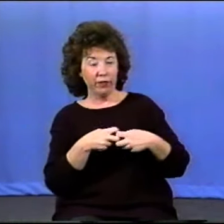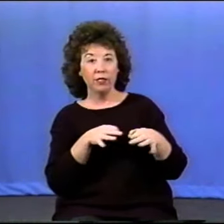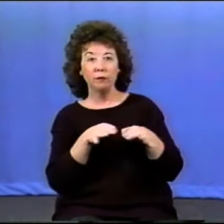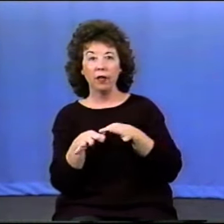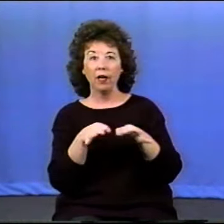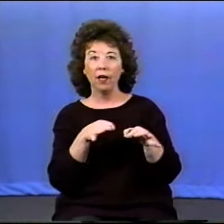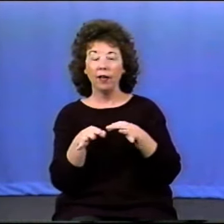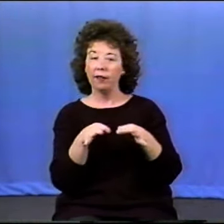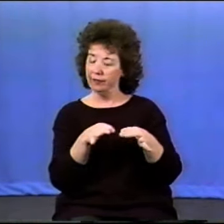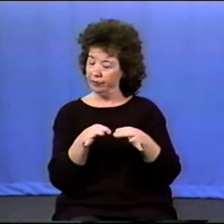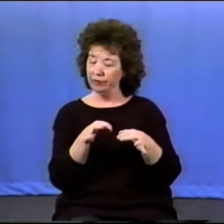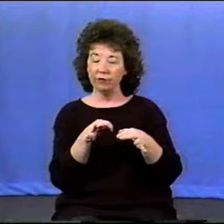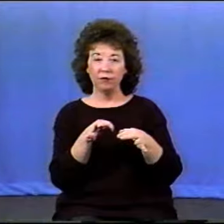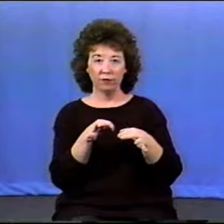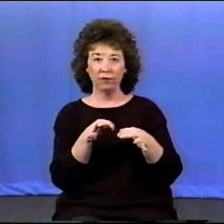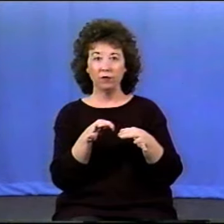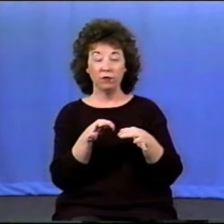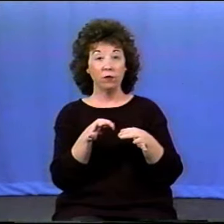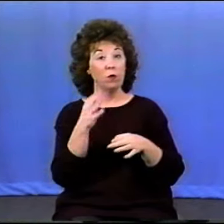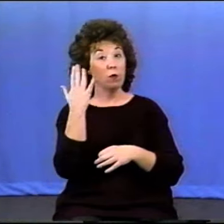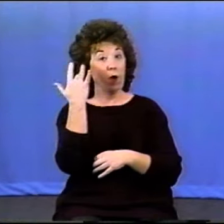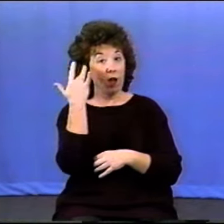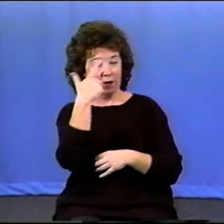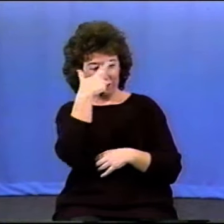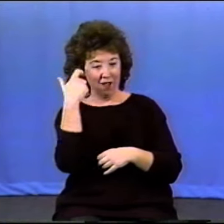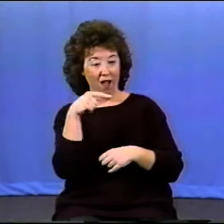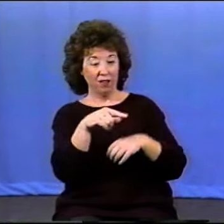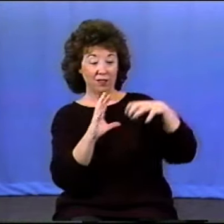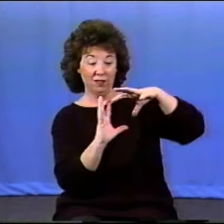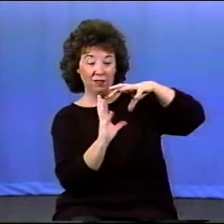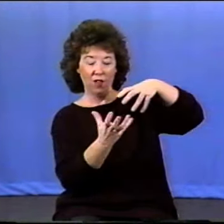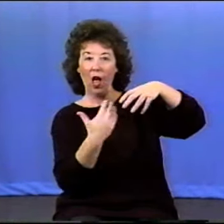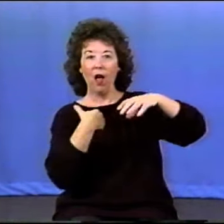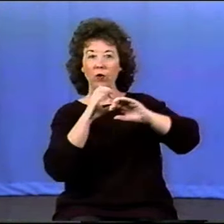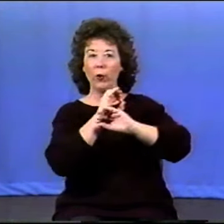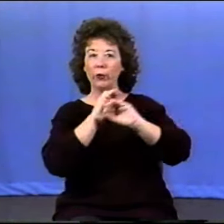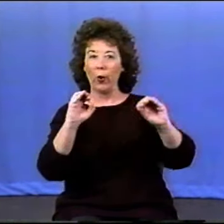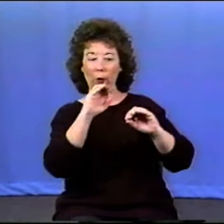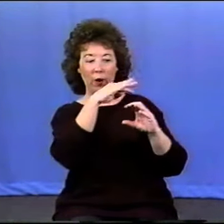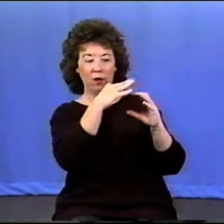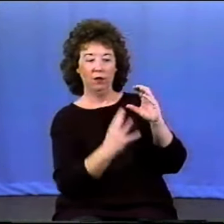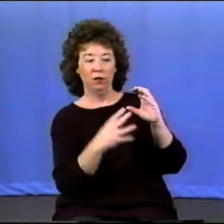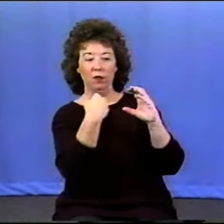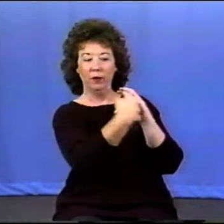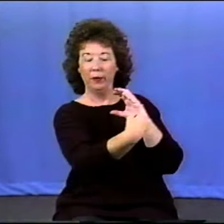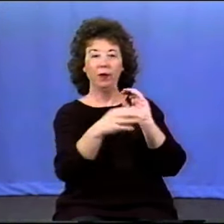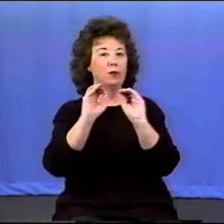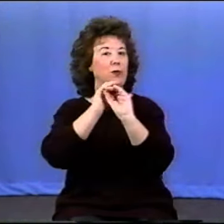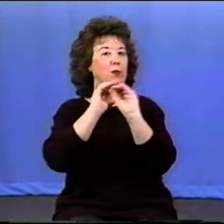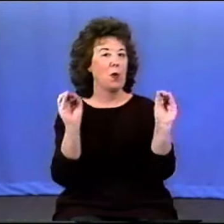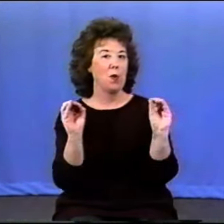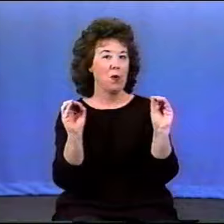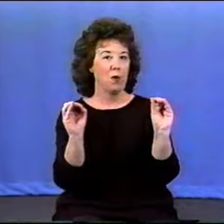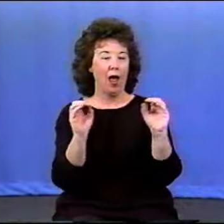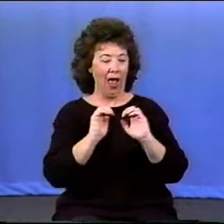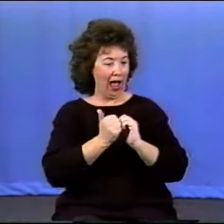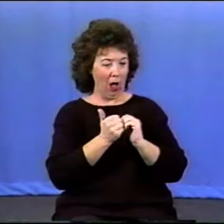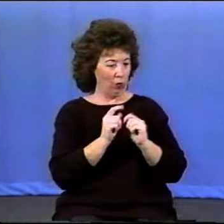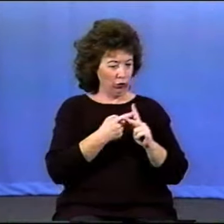because on this sphere there's no reference point. There's no place to start from. Now, when we